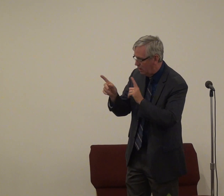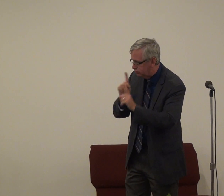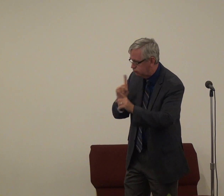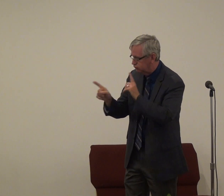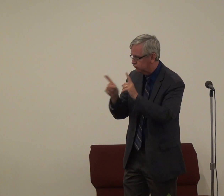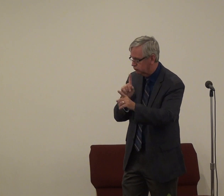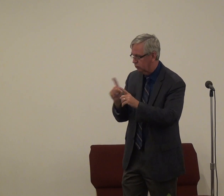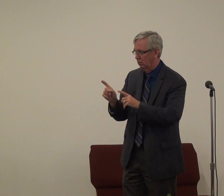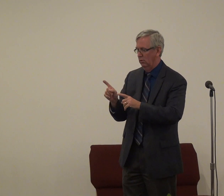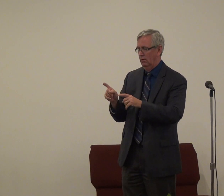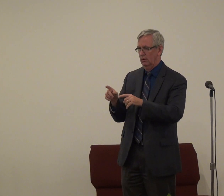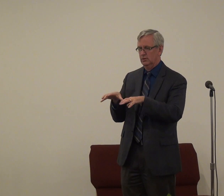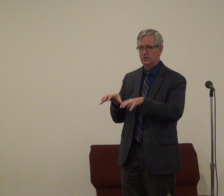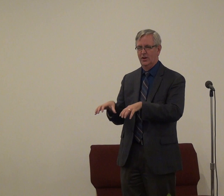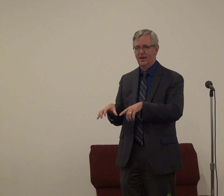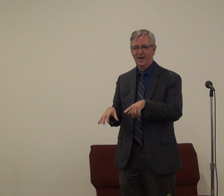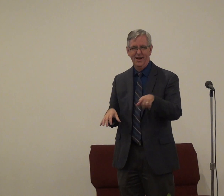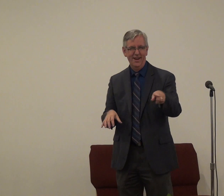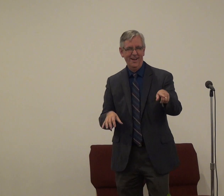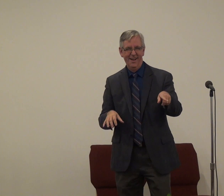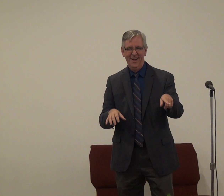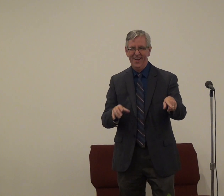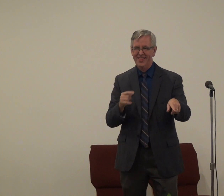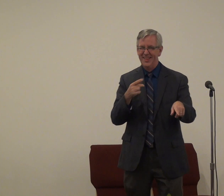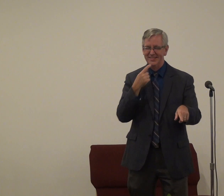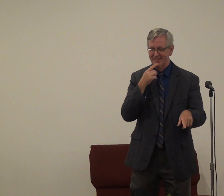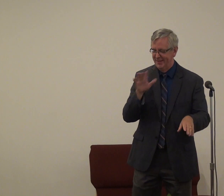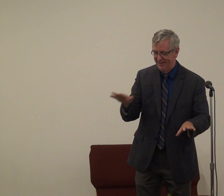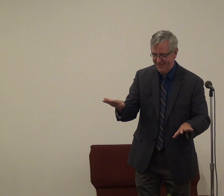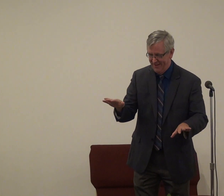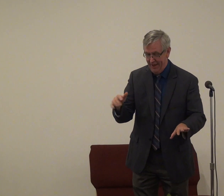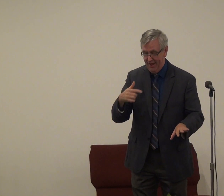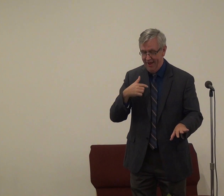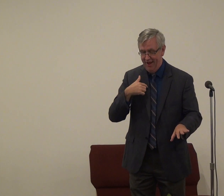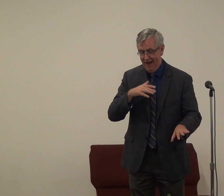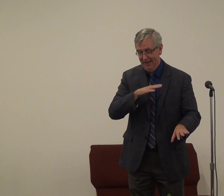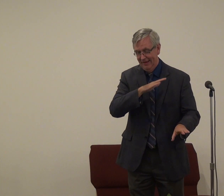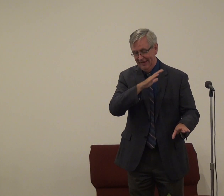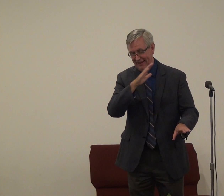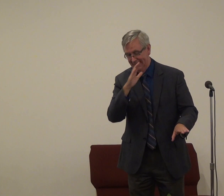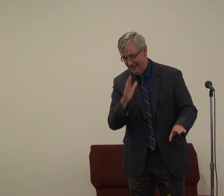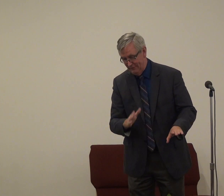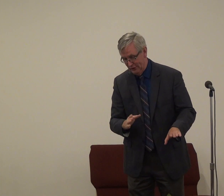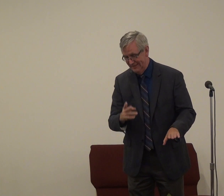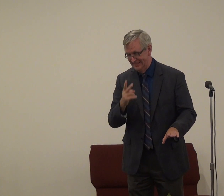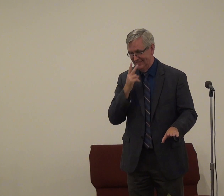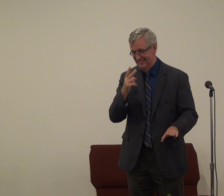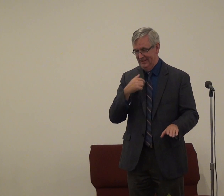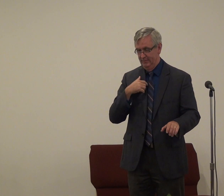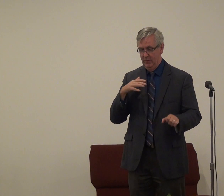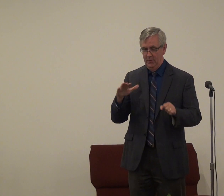from China. And Amanda said how she came from Peru. And the guy said, I have never